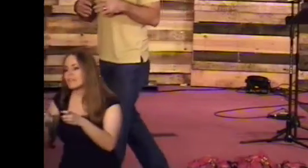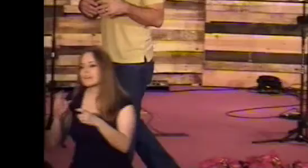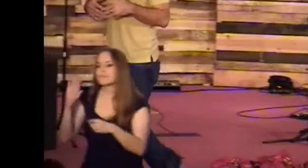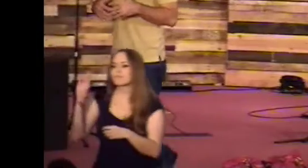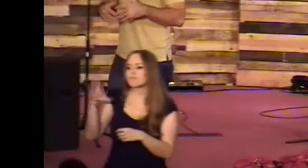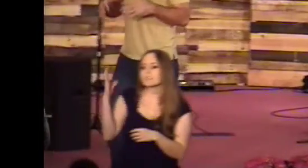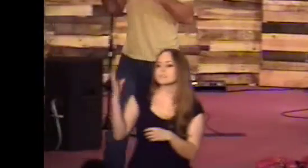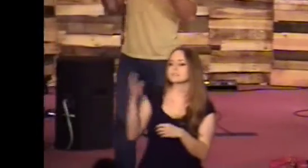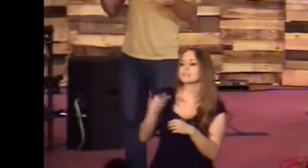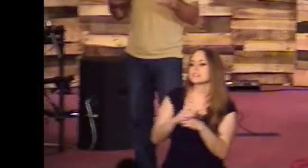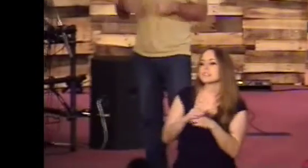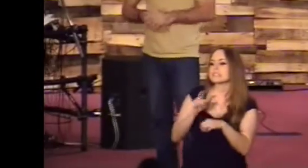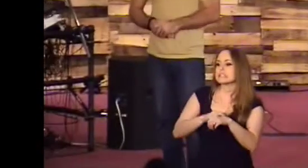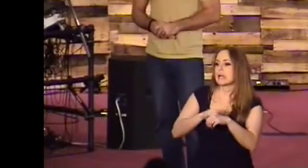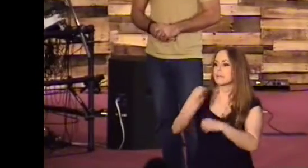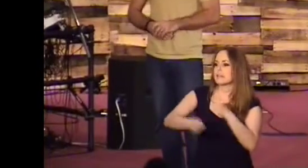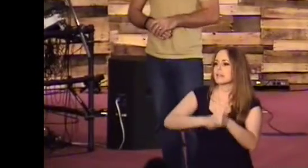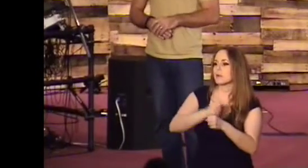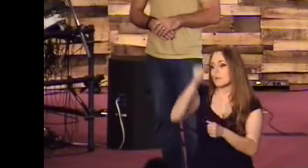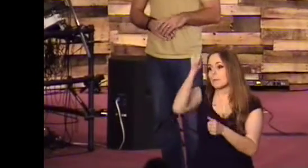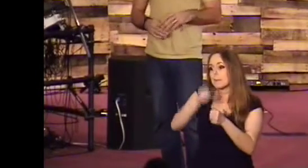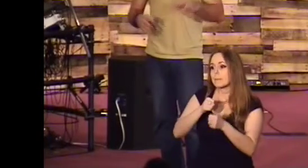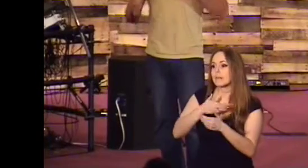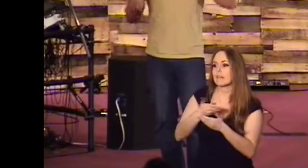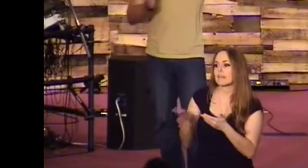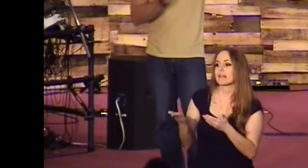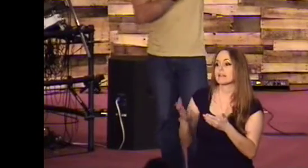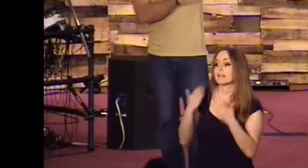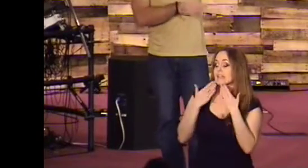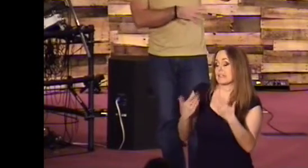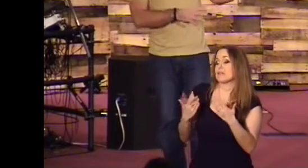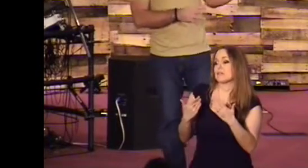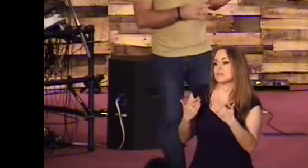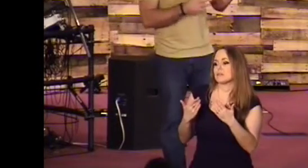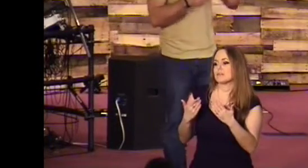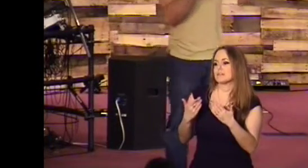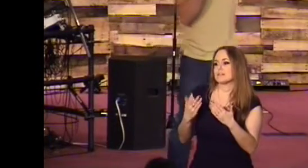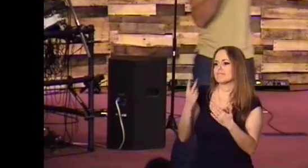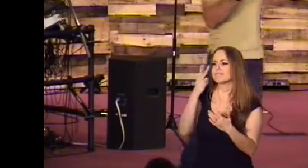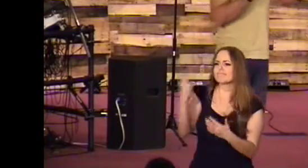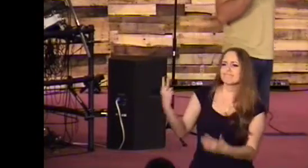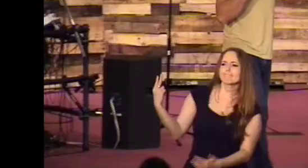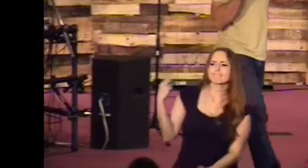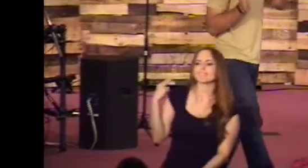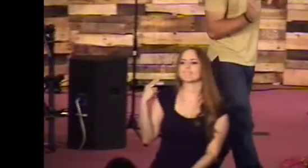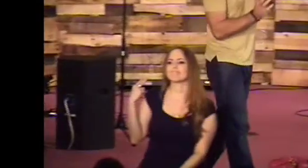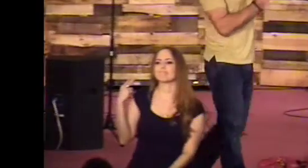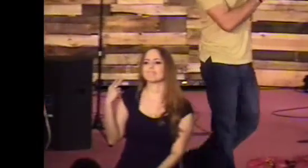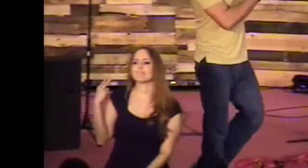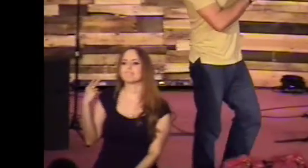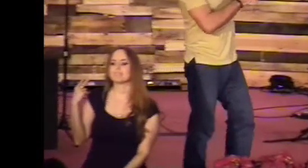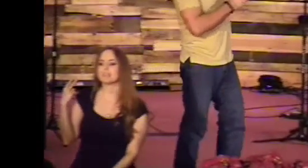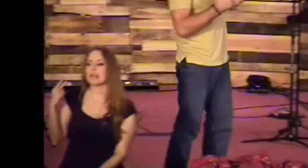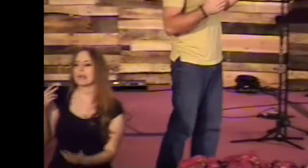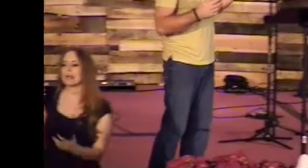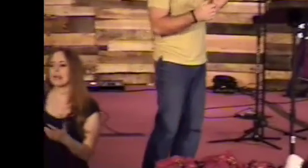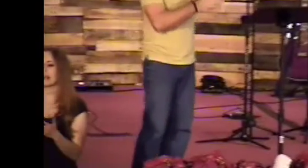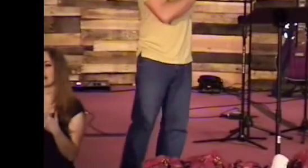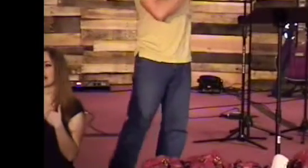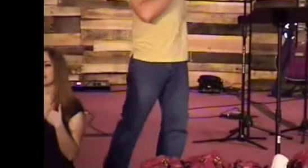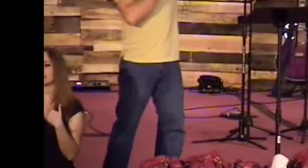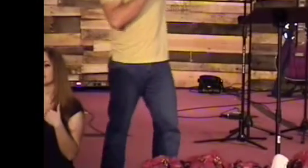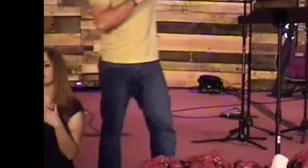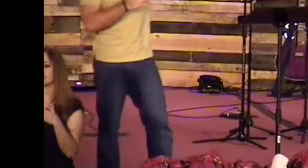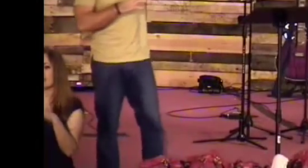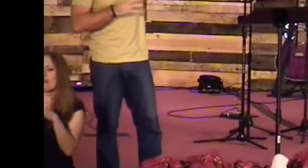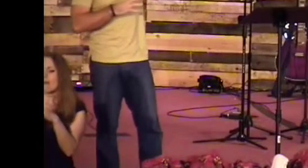easy to remember things we're thankful for and kind of look at the year past and just kind of have a nice overview, right? We kind of